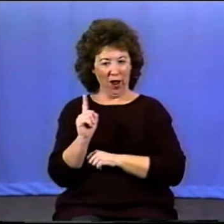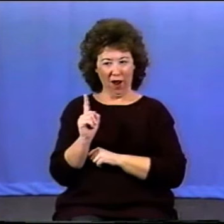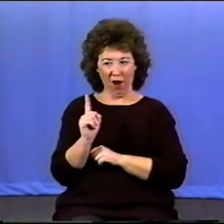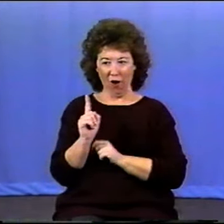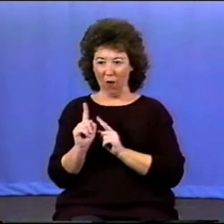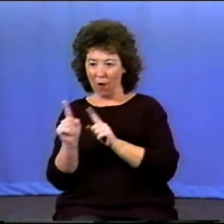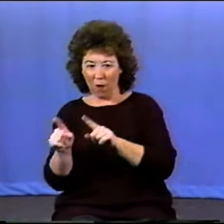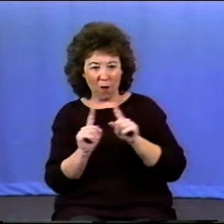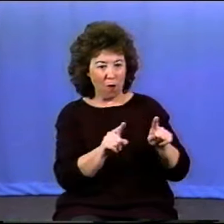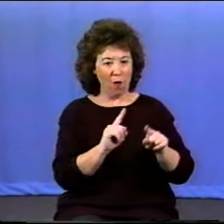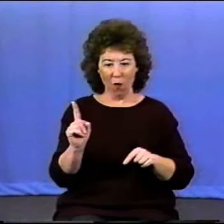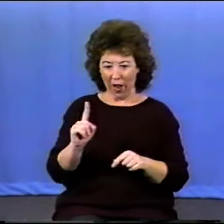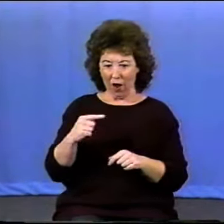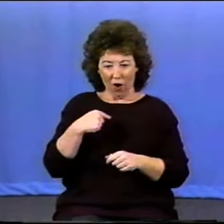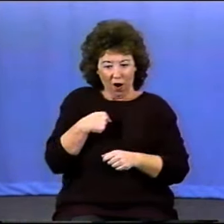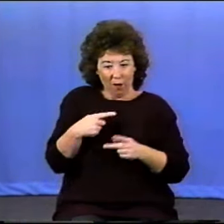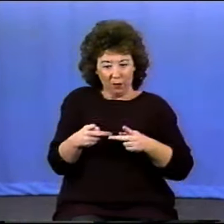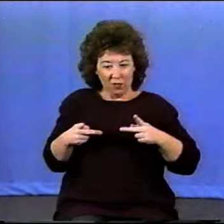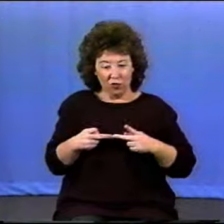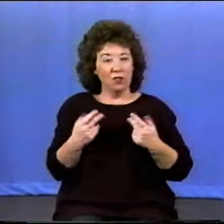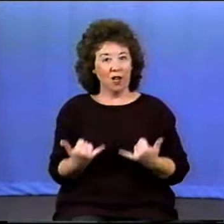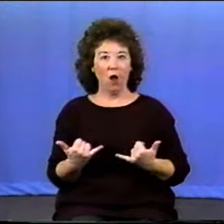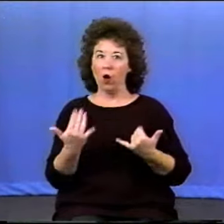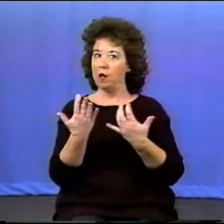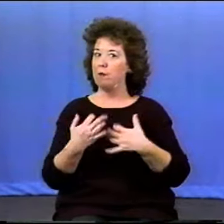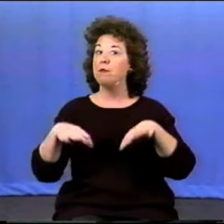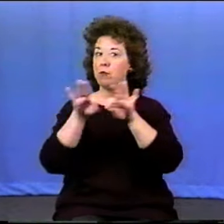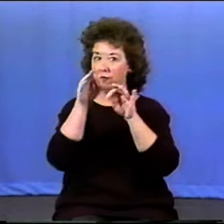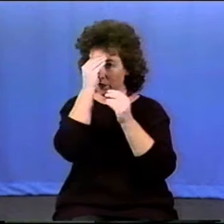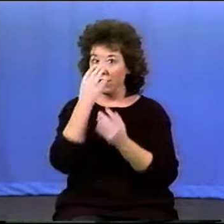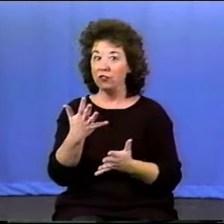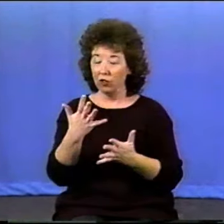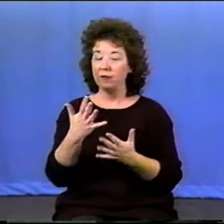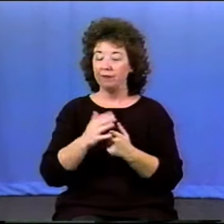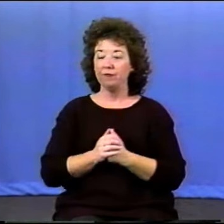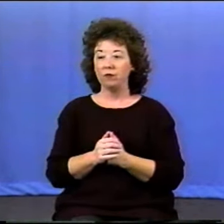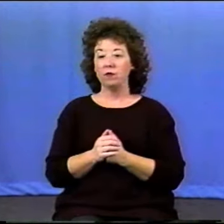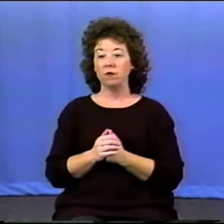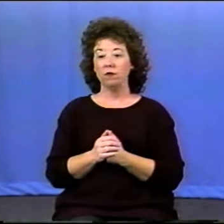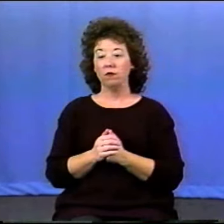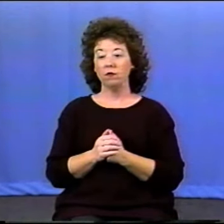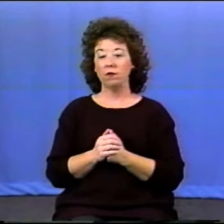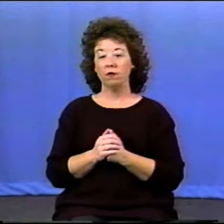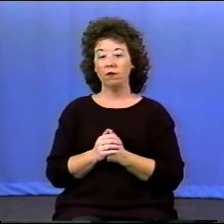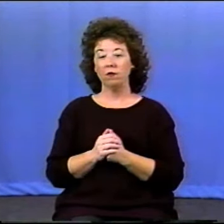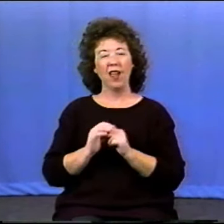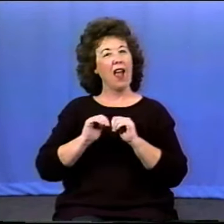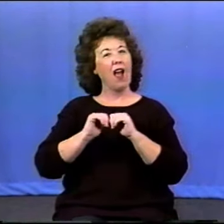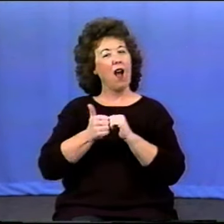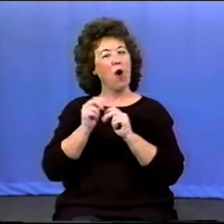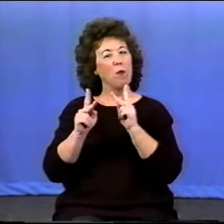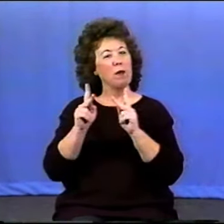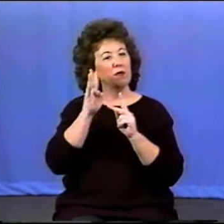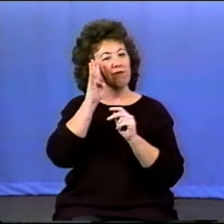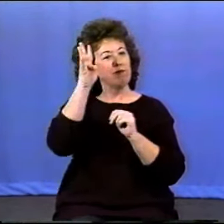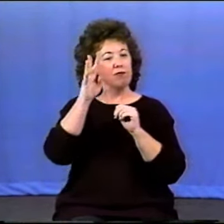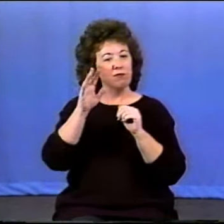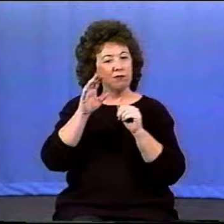critical. We can trace the efforts at trying to do this back at least to the time of the